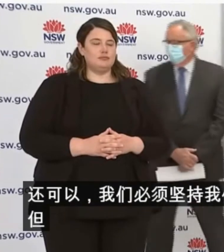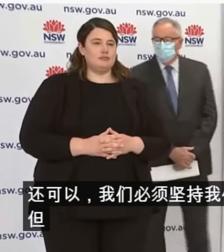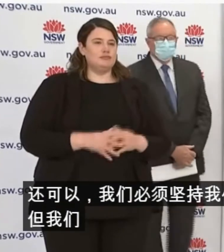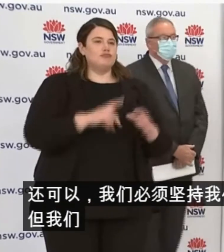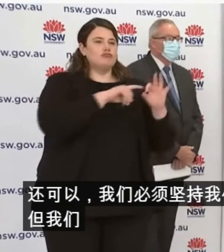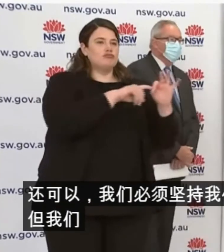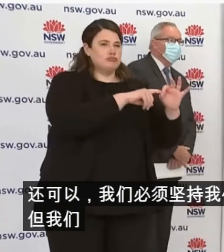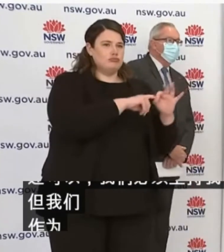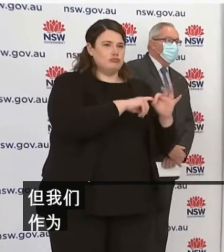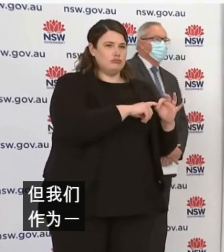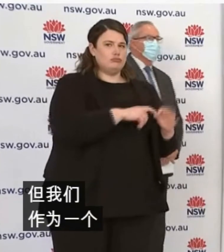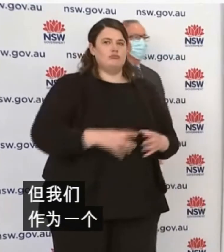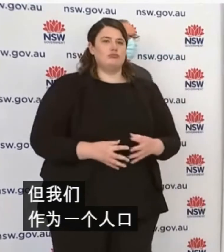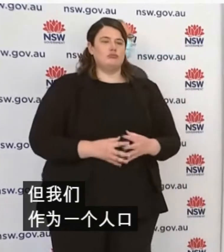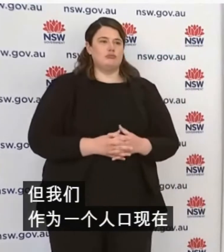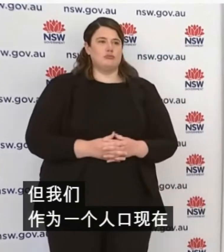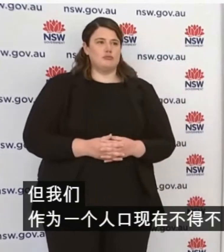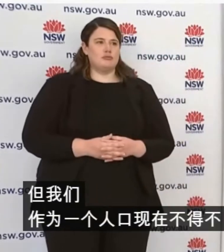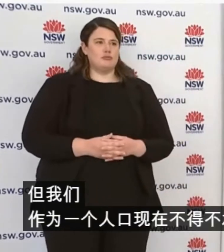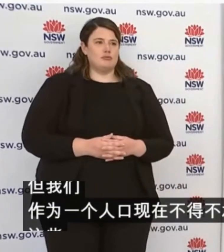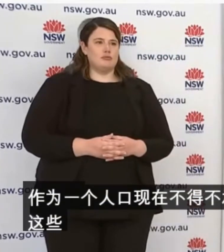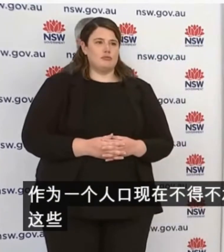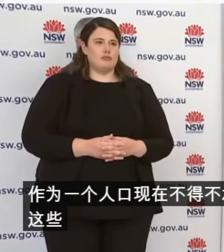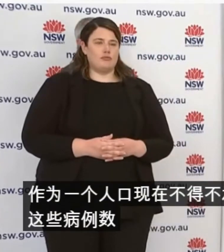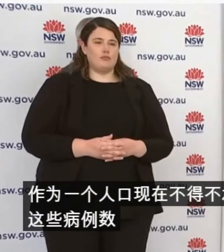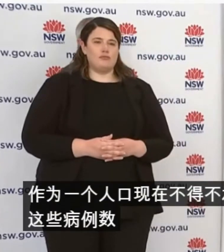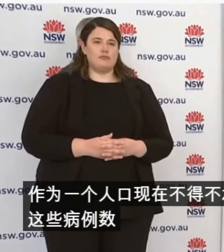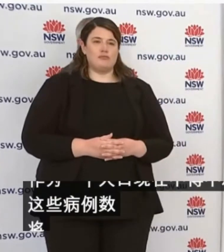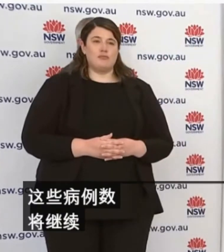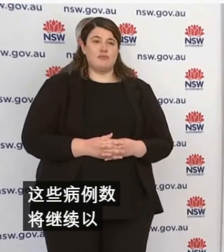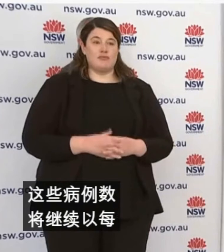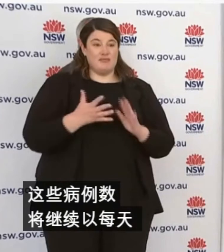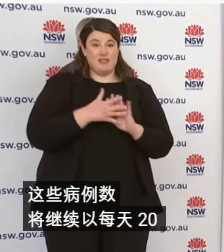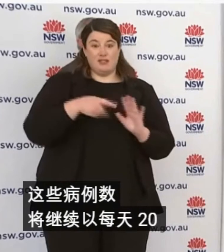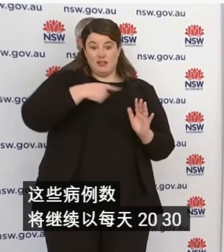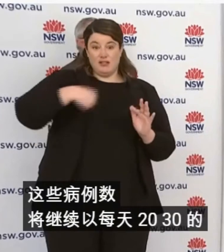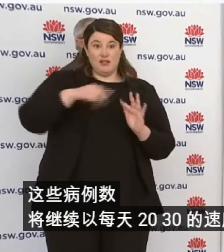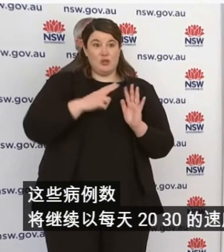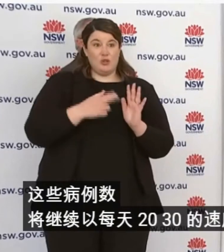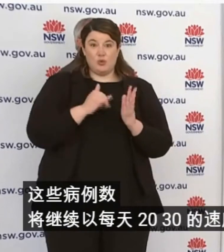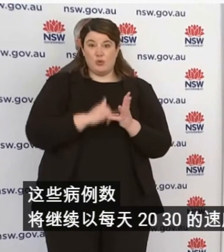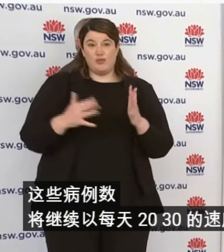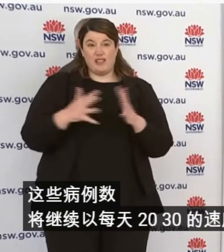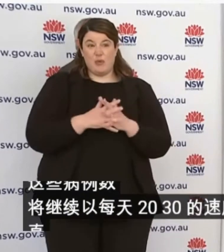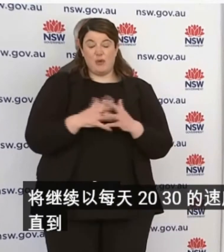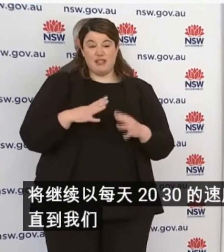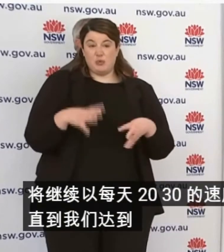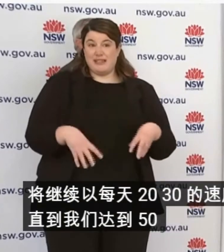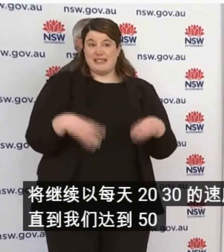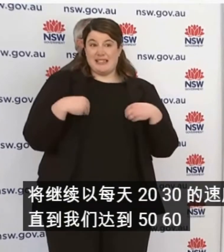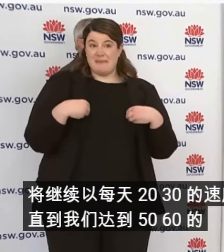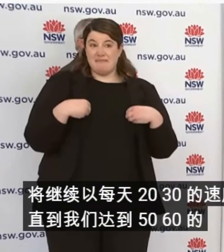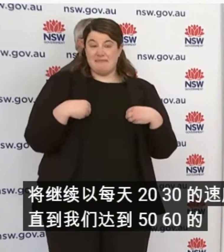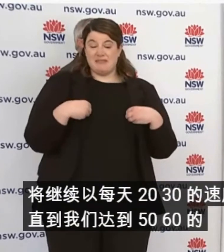point yet where we, as a population, now have to concede that these case numbers will keep increasing by 20, 30 a day until we reach